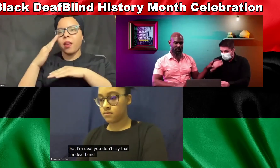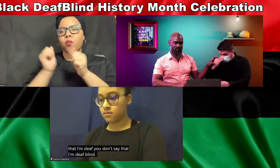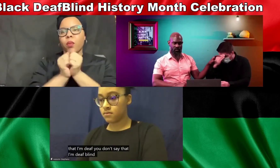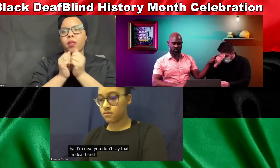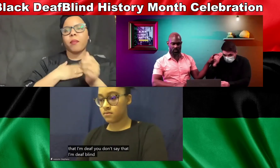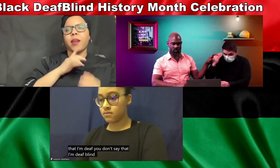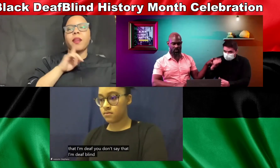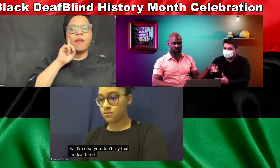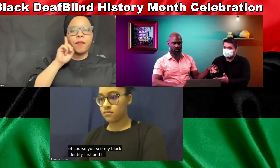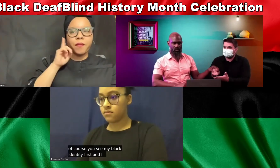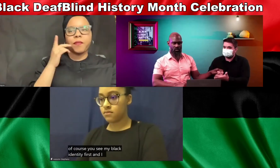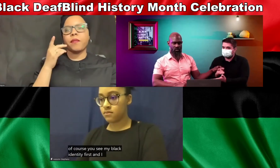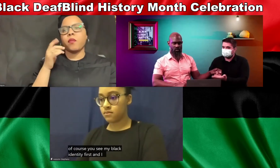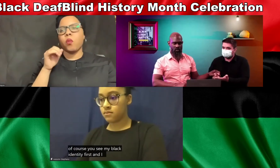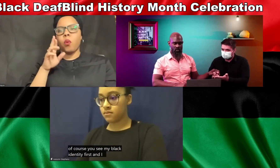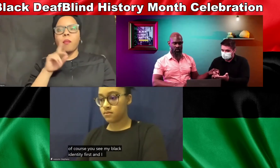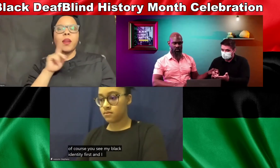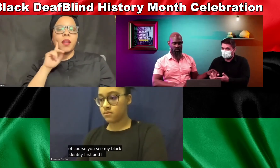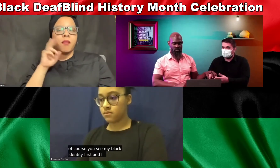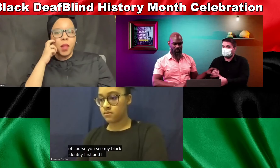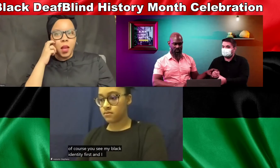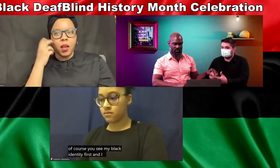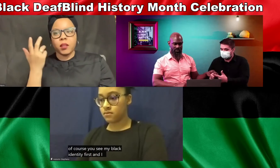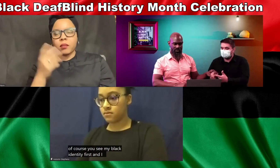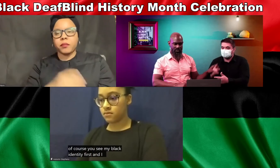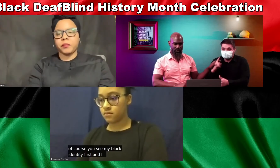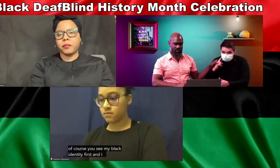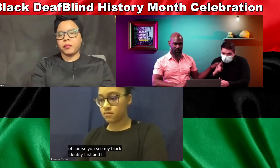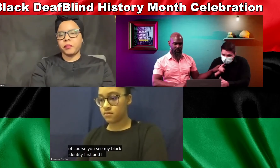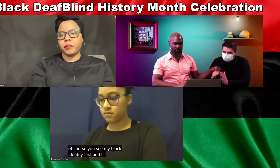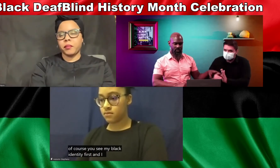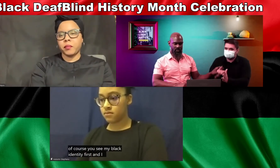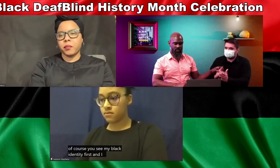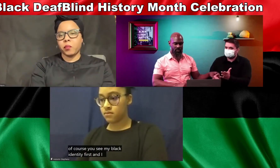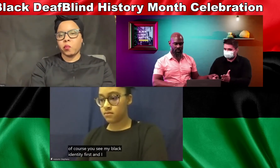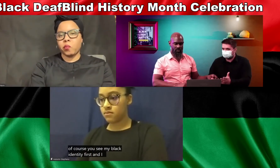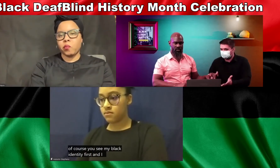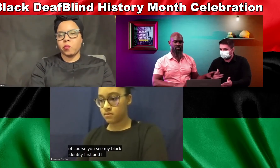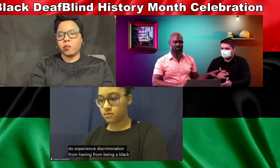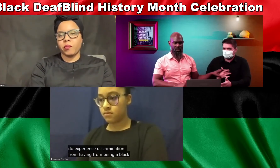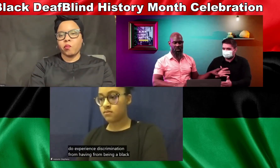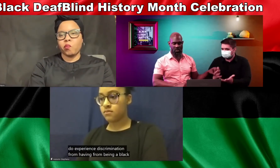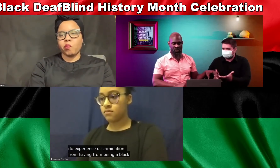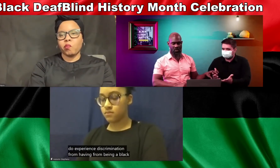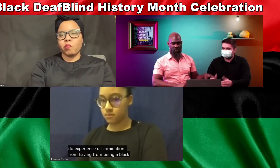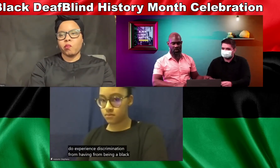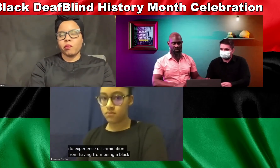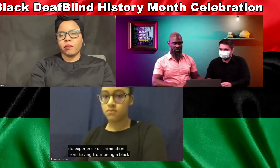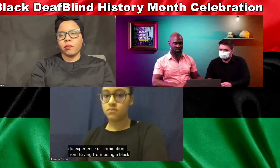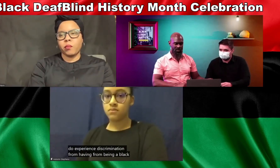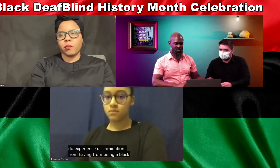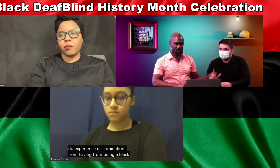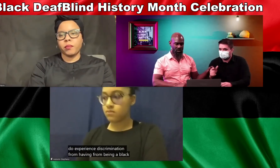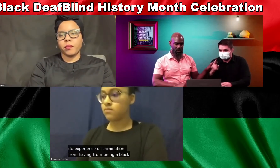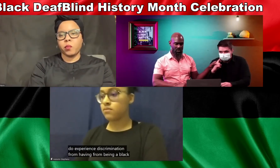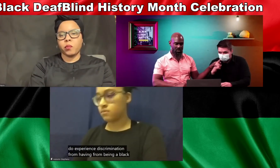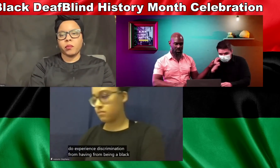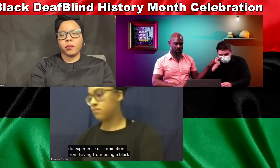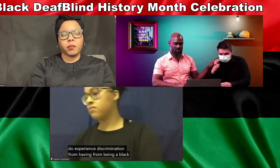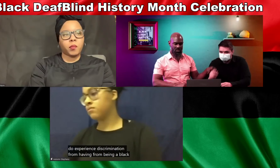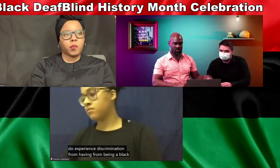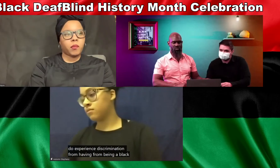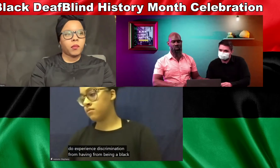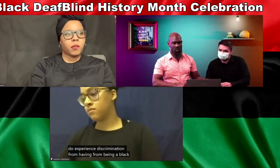do experience discrimination from being a Black person first, and then from being deafblind. That's been